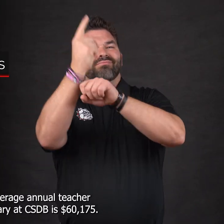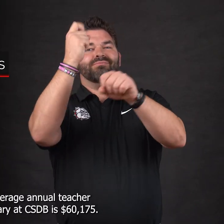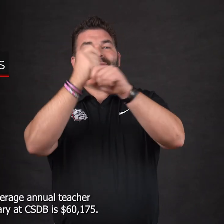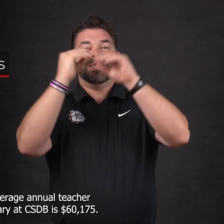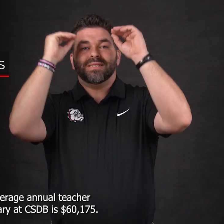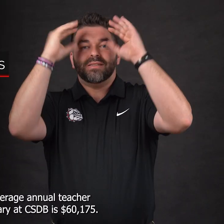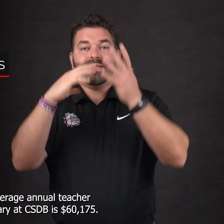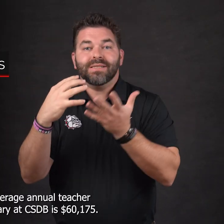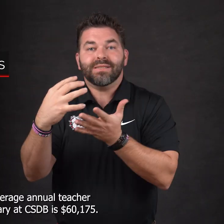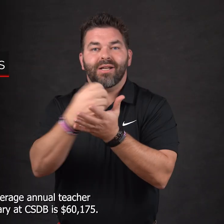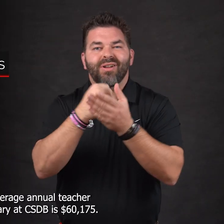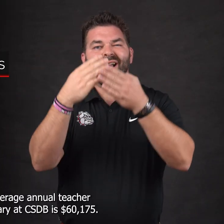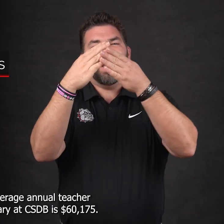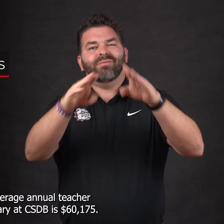at CSDB is